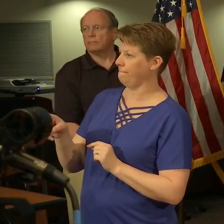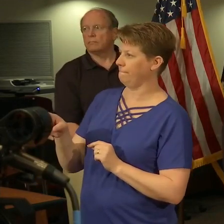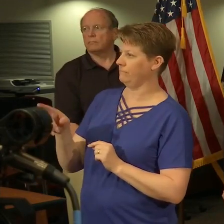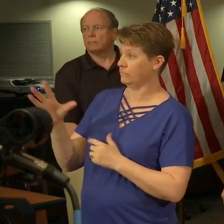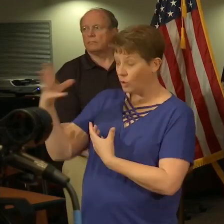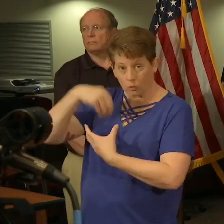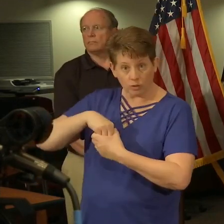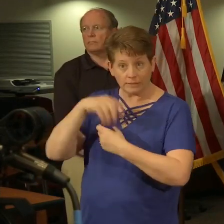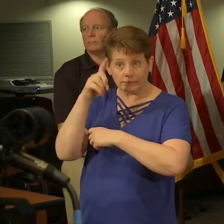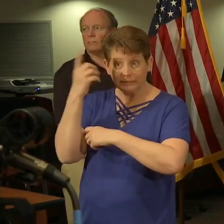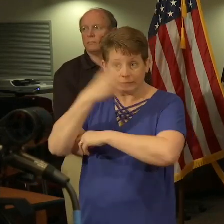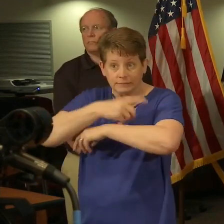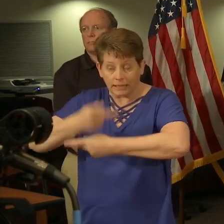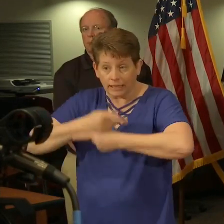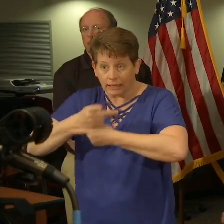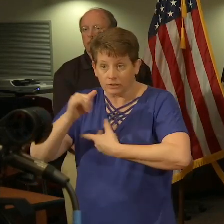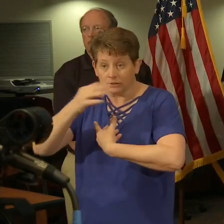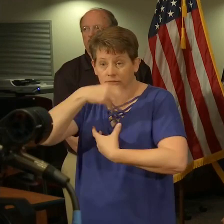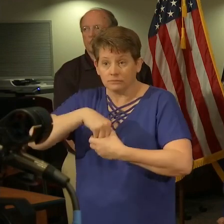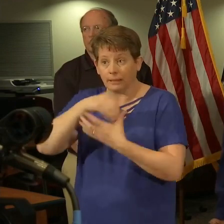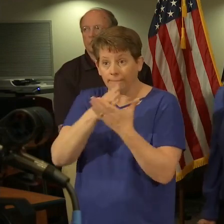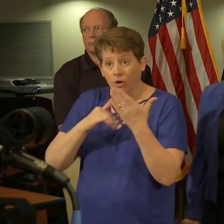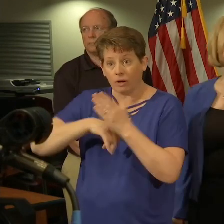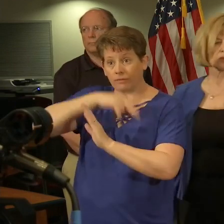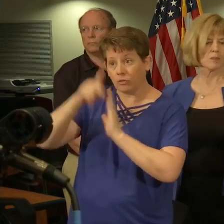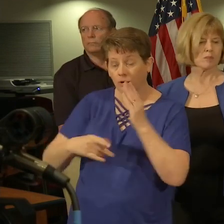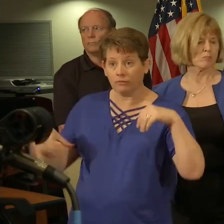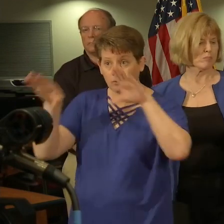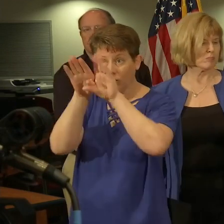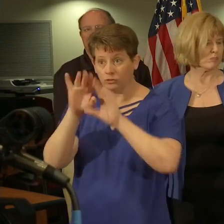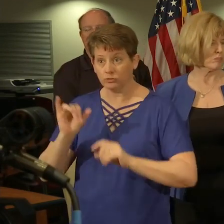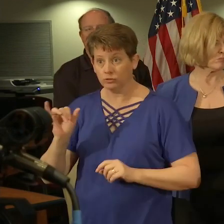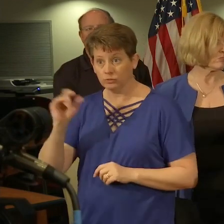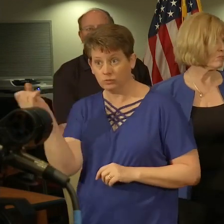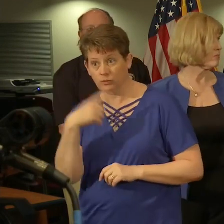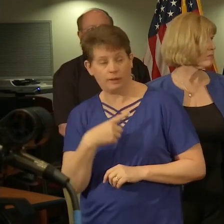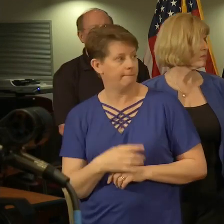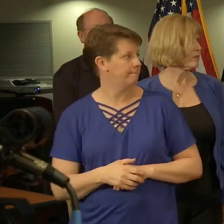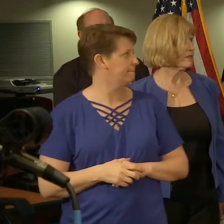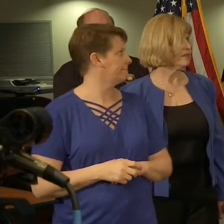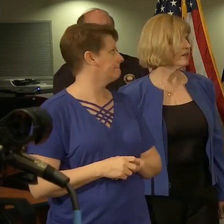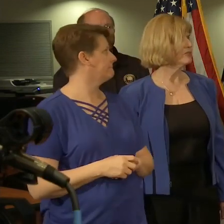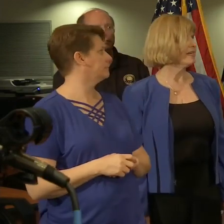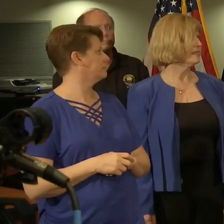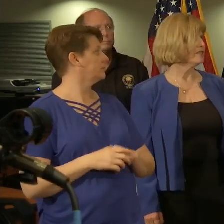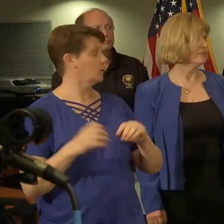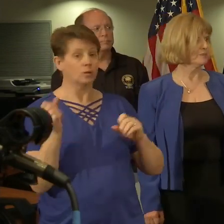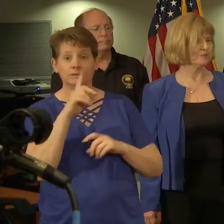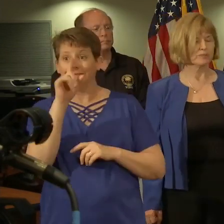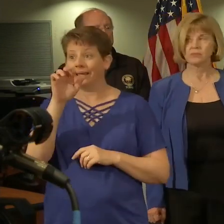daycares in this, or is that part of the program of closures as well? The question is